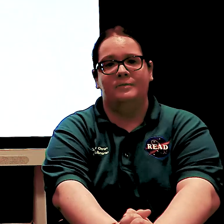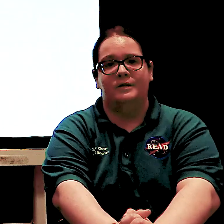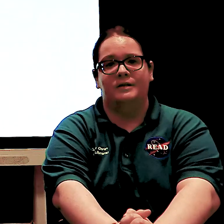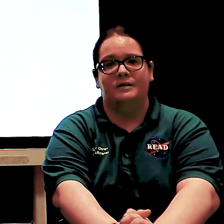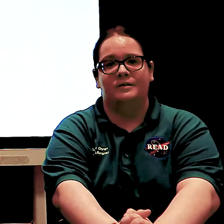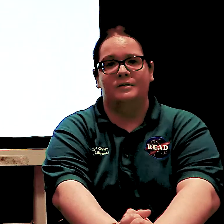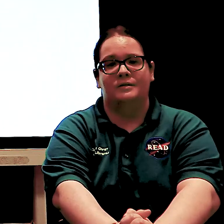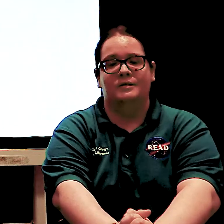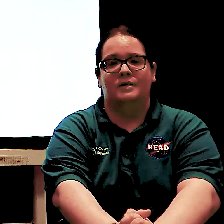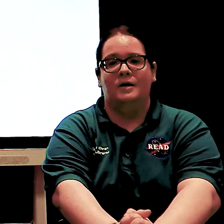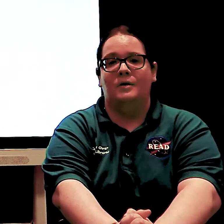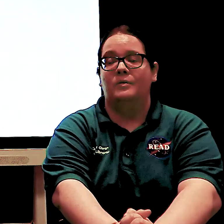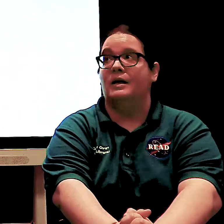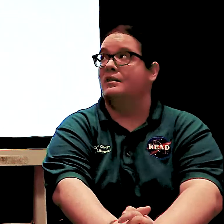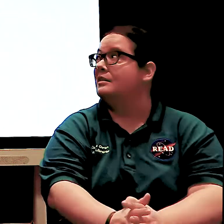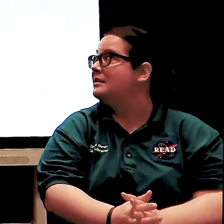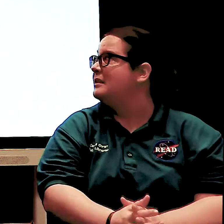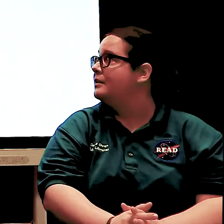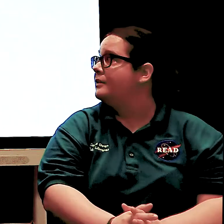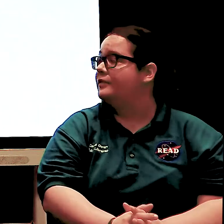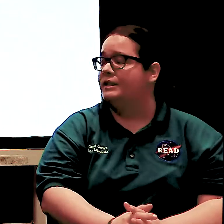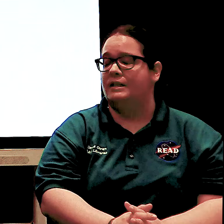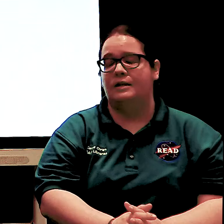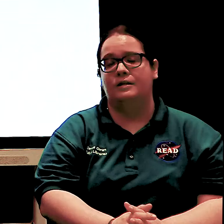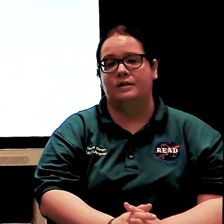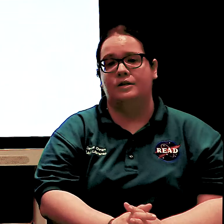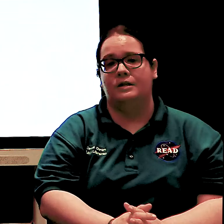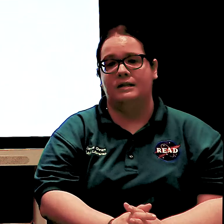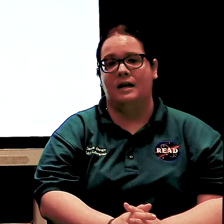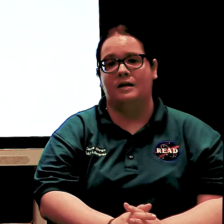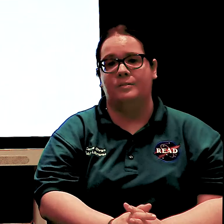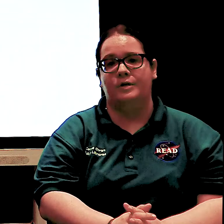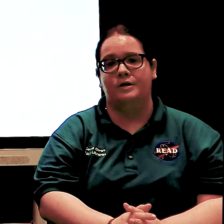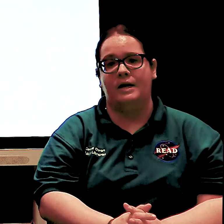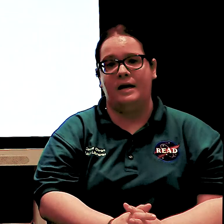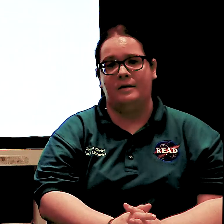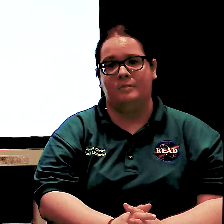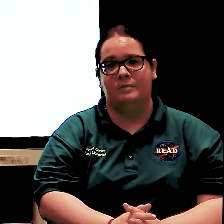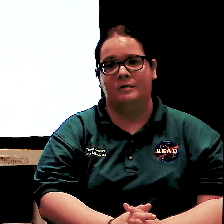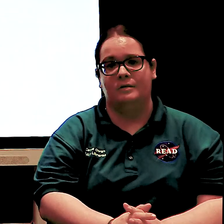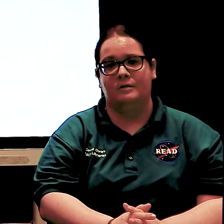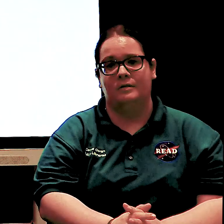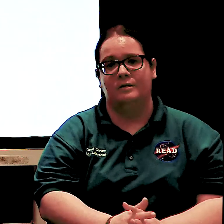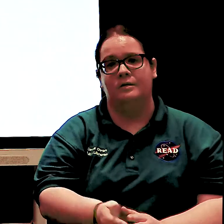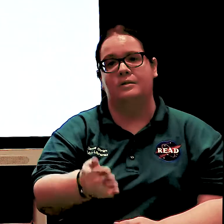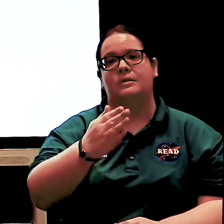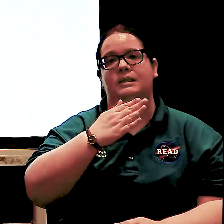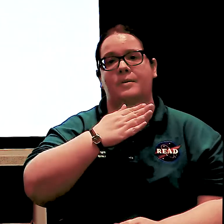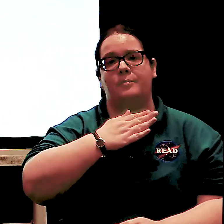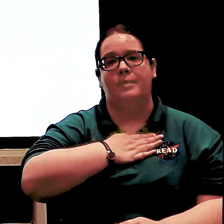person? Well, first thing is you're going to tell them your name. You're going to say